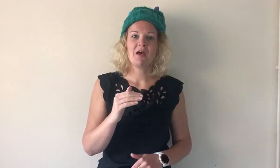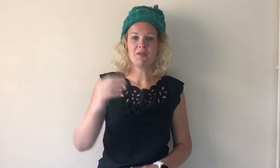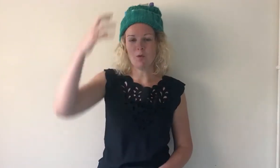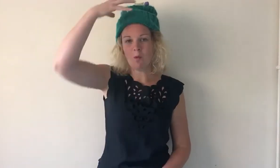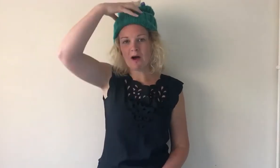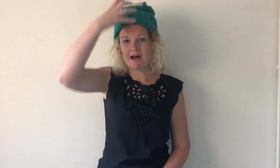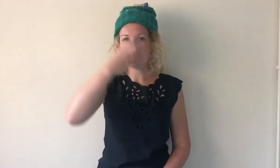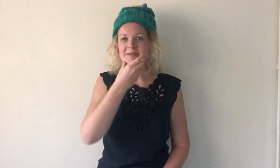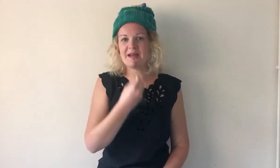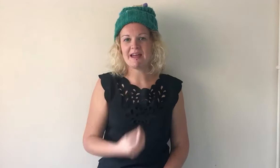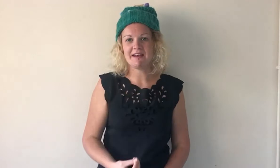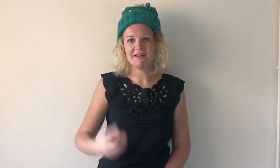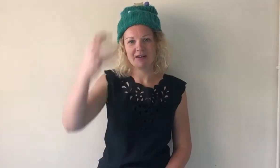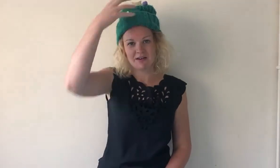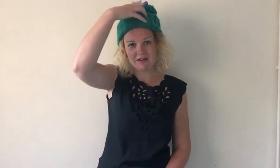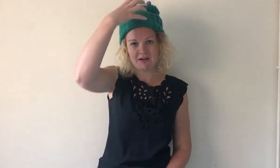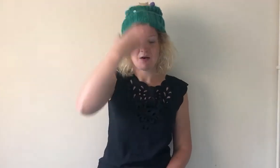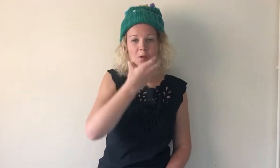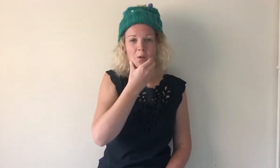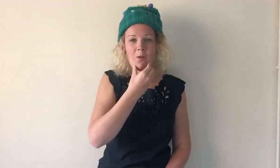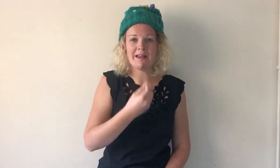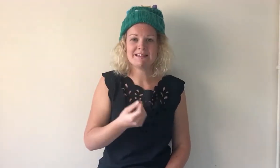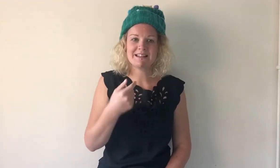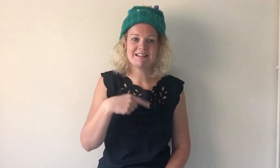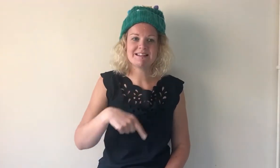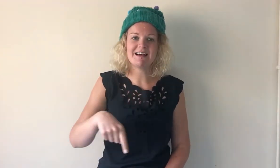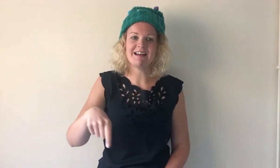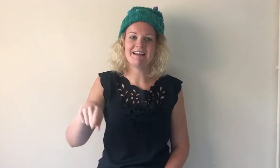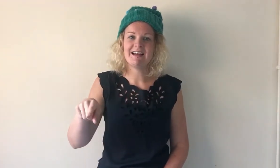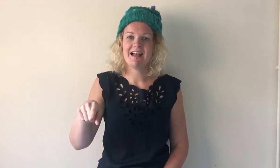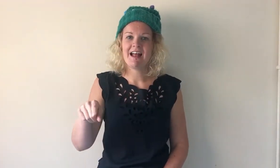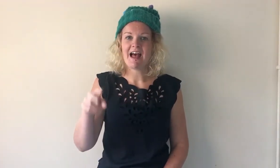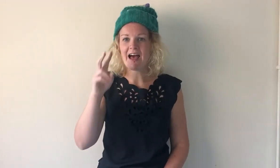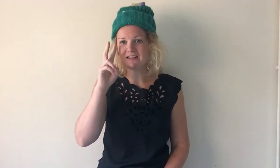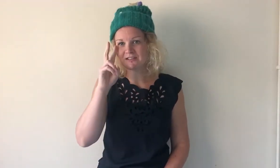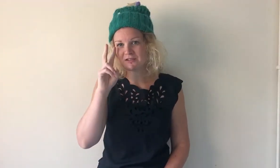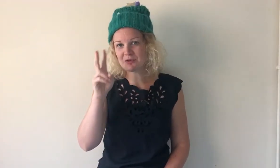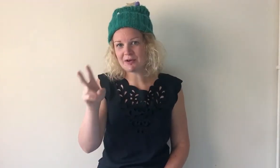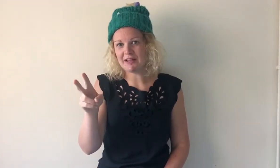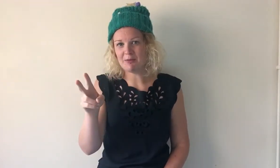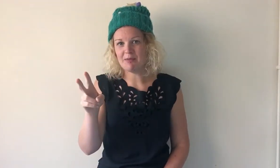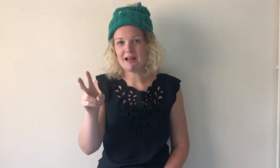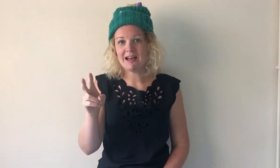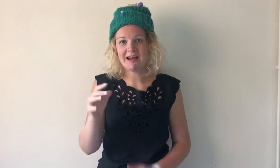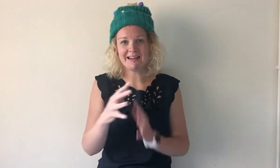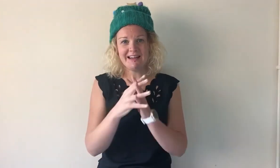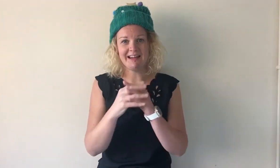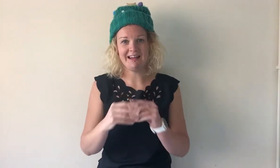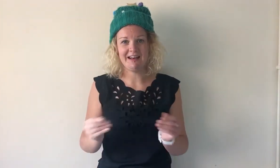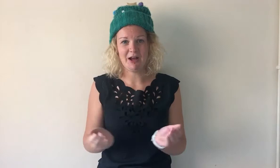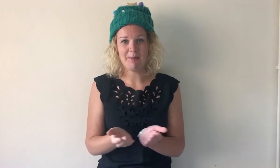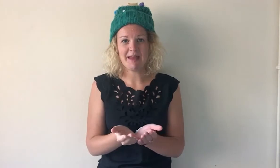The wise men went inside and saw him lying in a